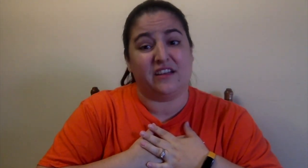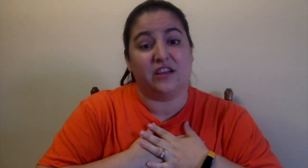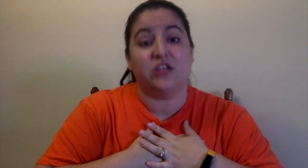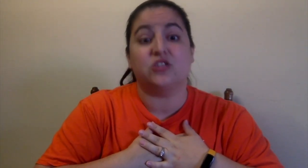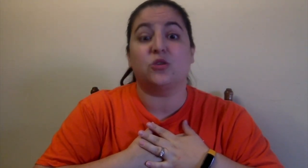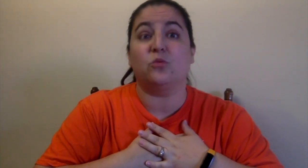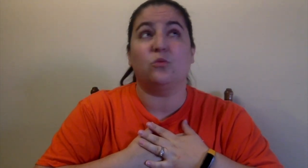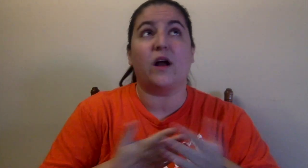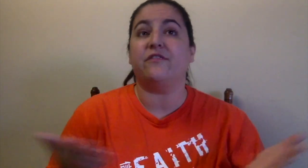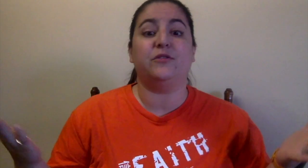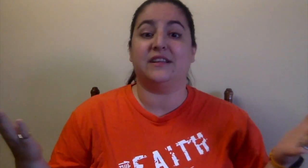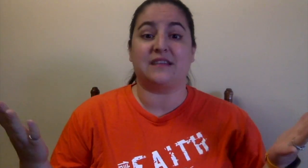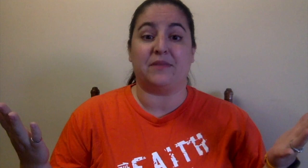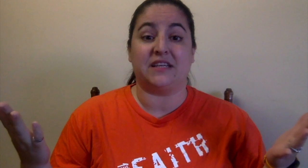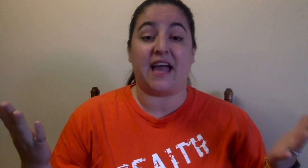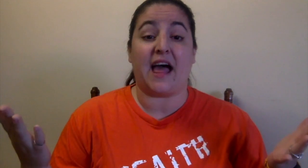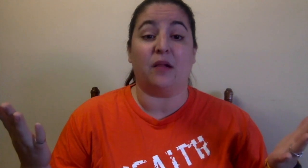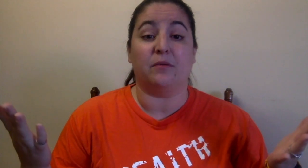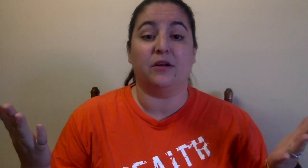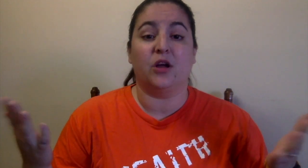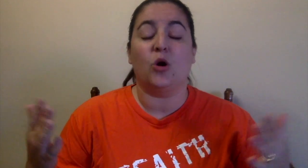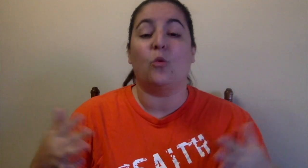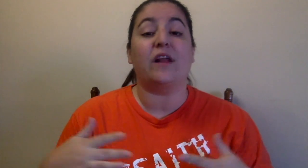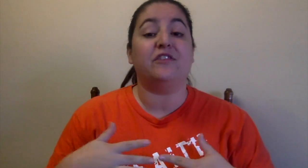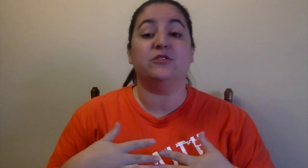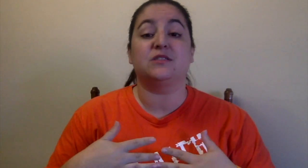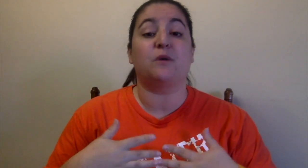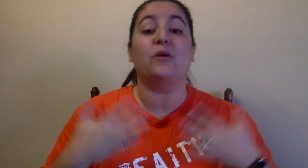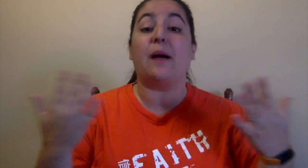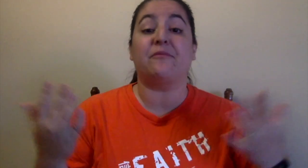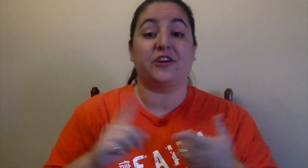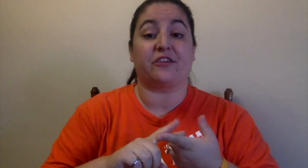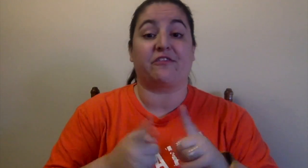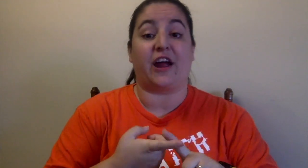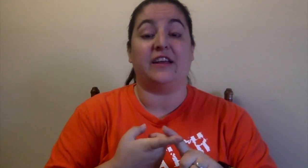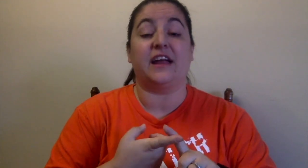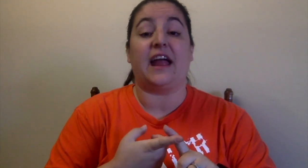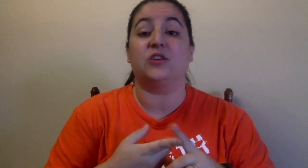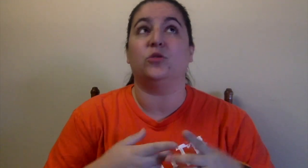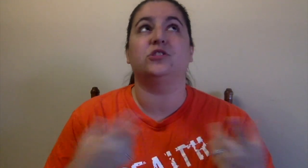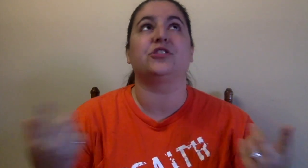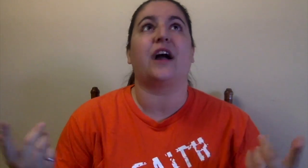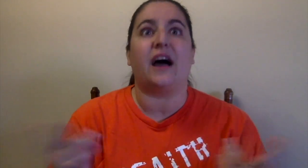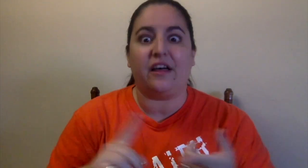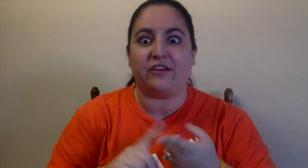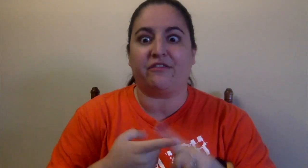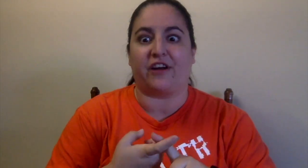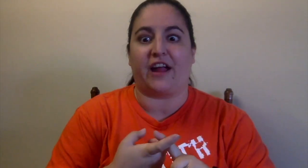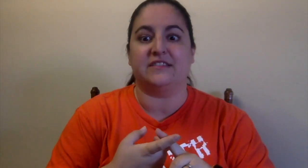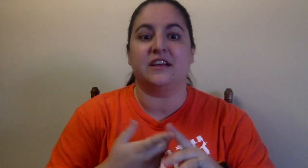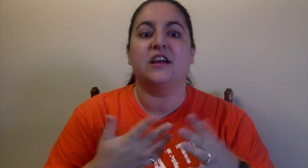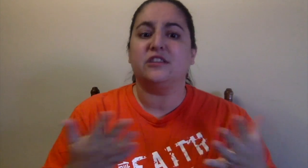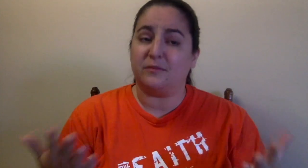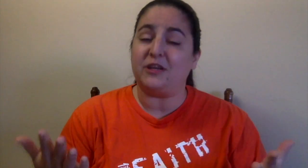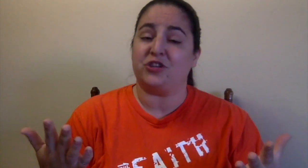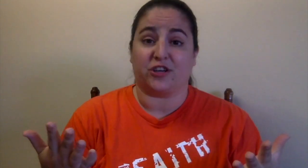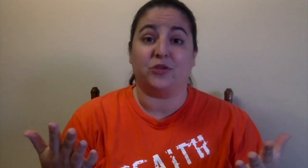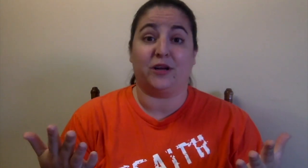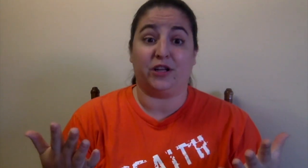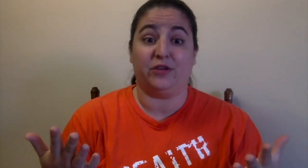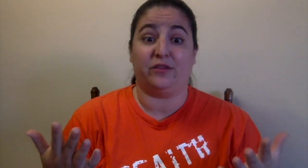you stood up for them and told the other kids to stop. Or maybe you know that your friend is feeling left